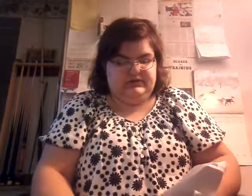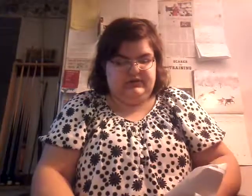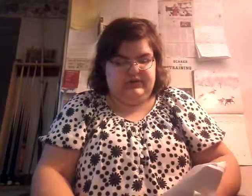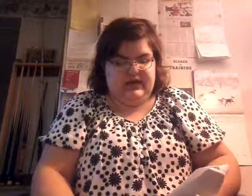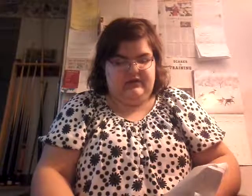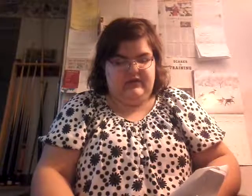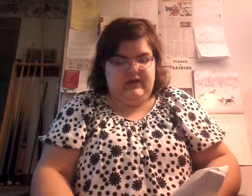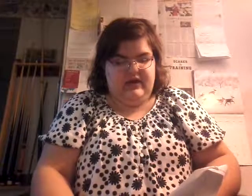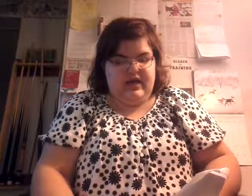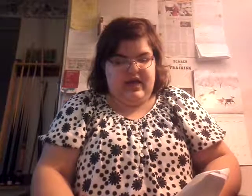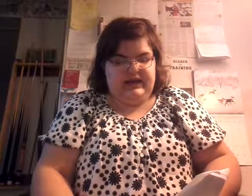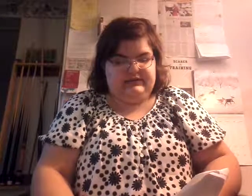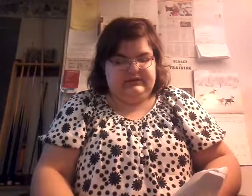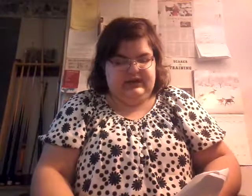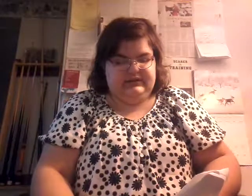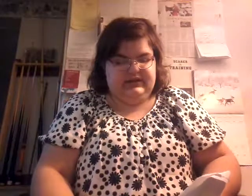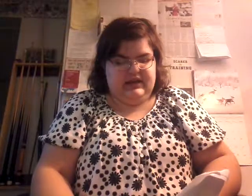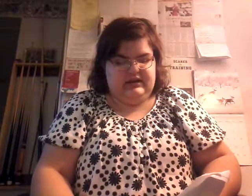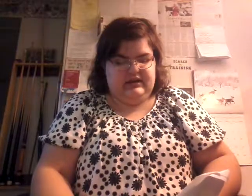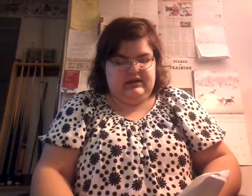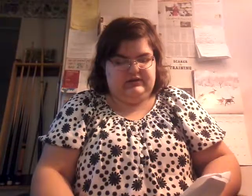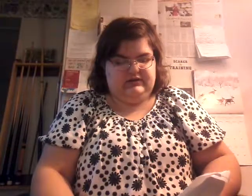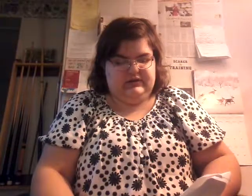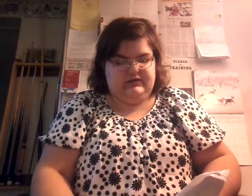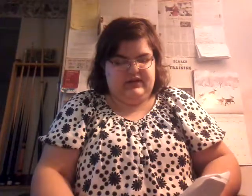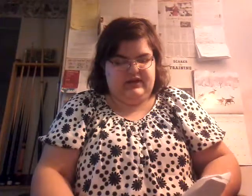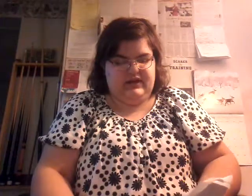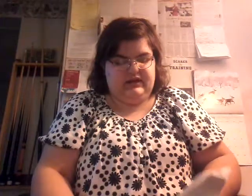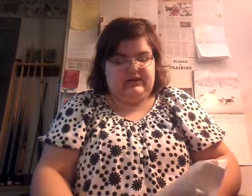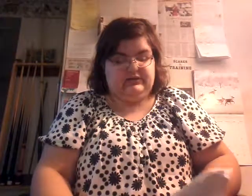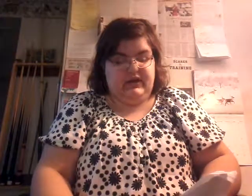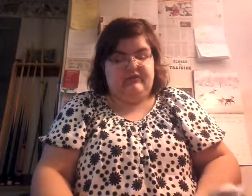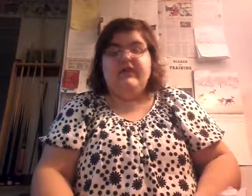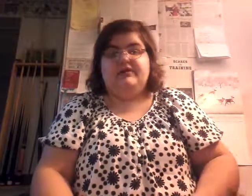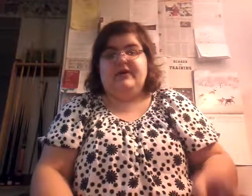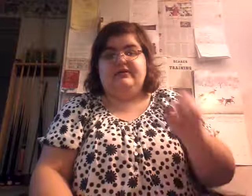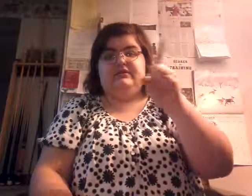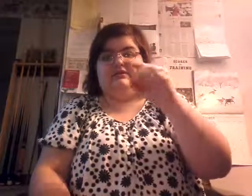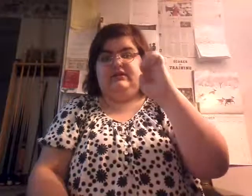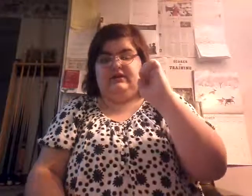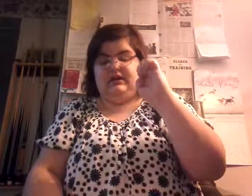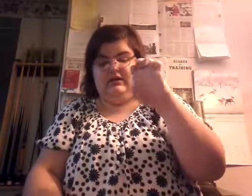deserve your love. I just said deserve, and then, like, a finger spelled